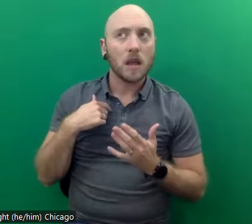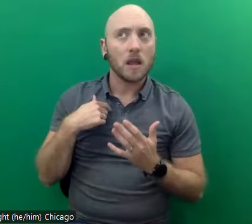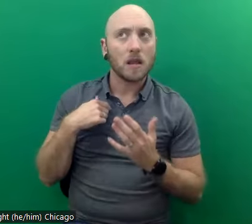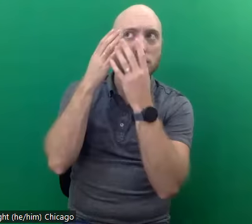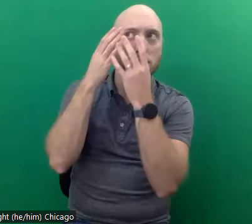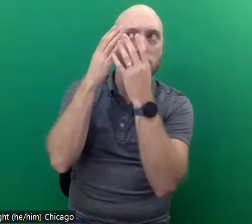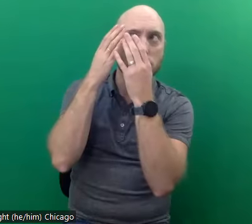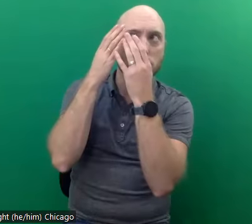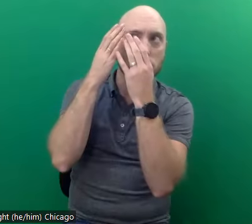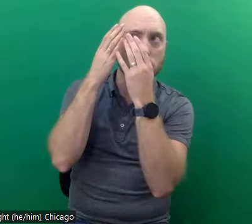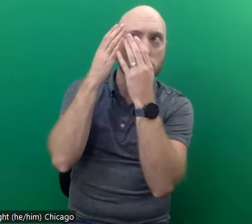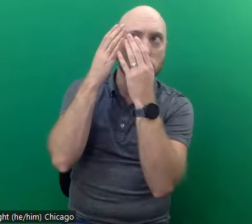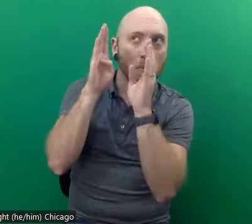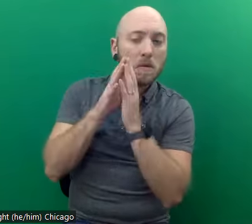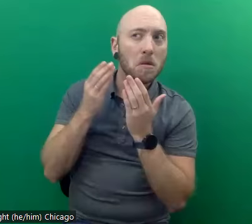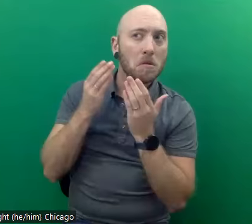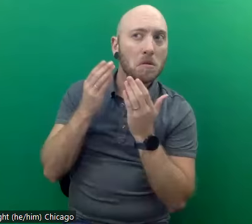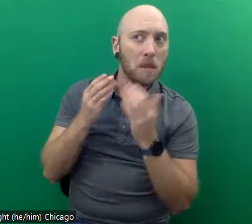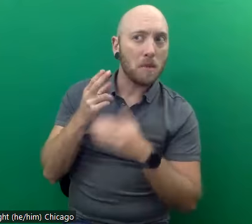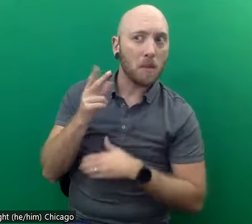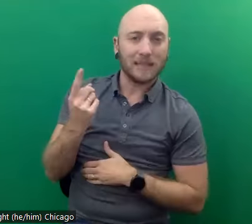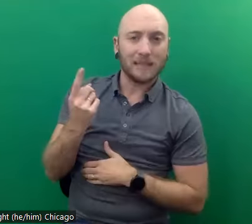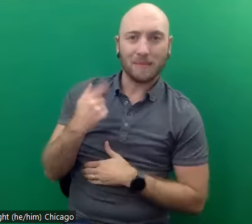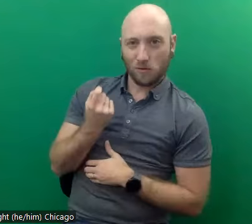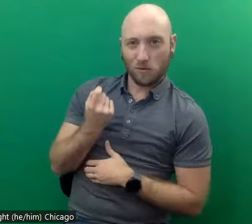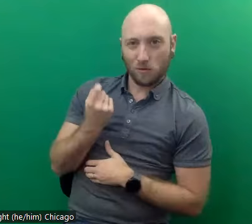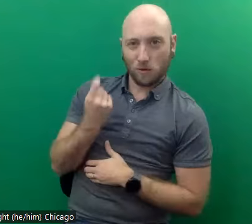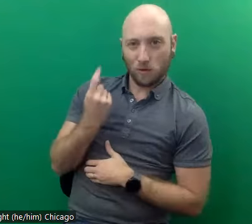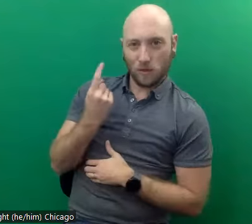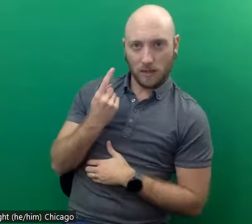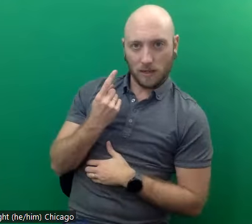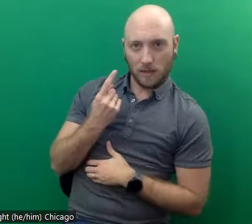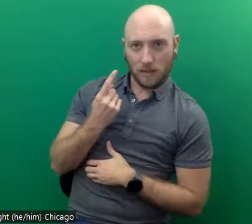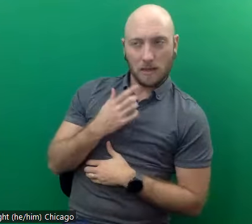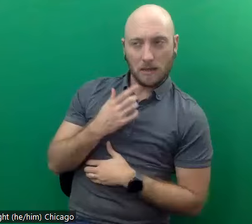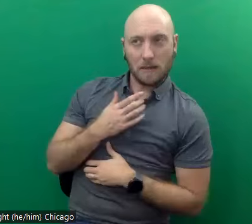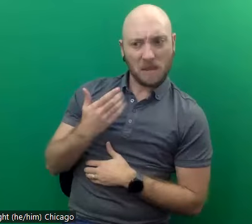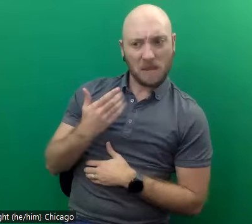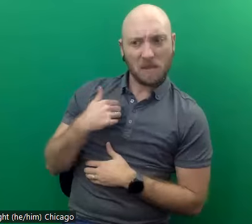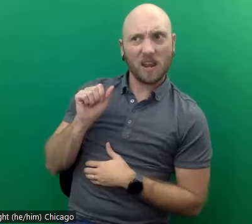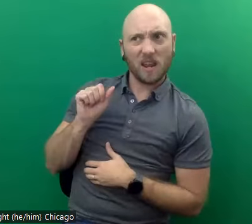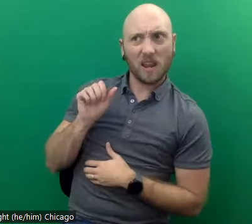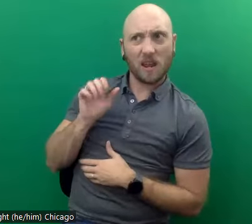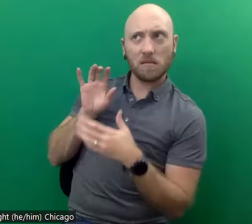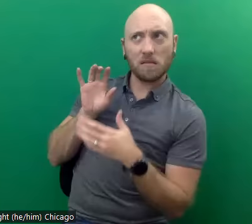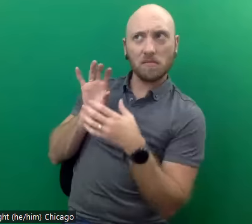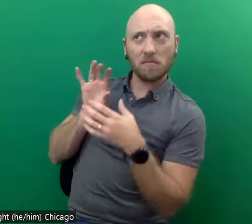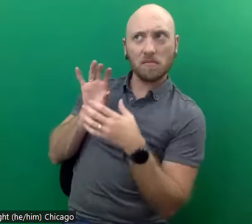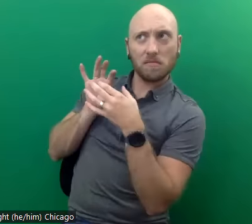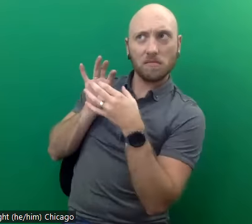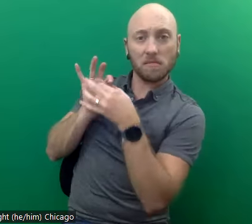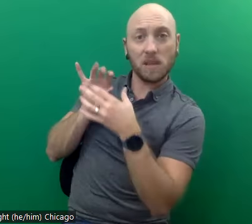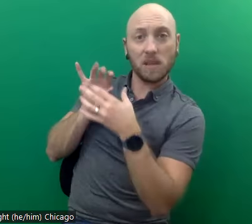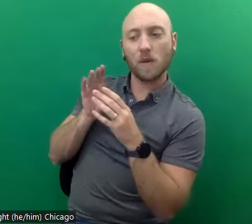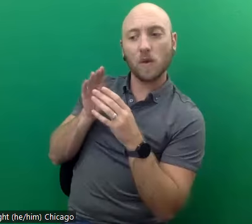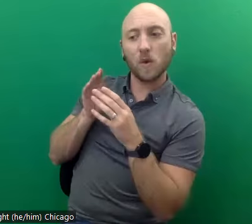a higher power of my understanding isn't far from reach if I just open and